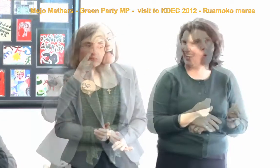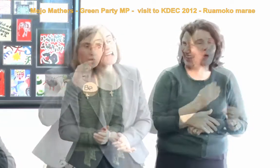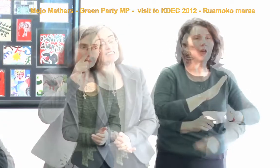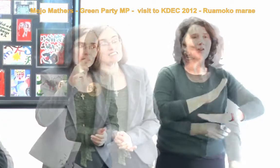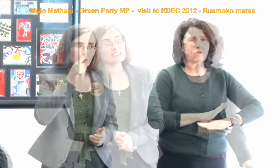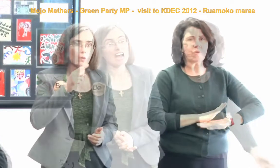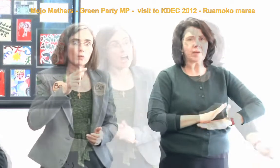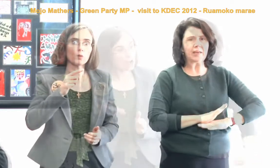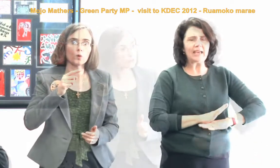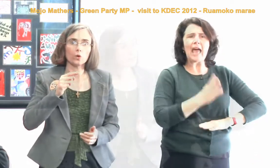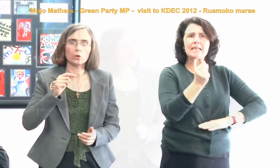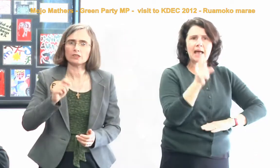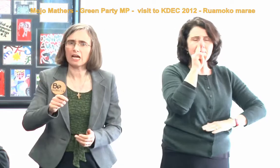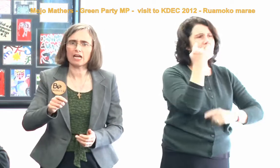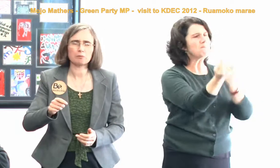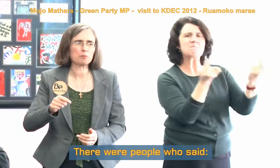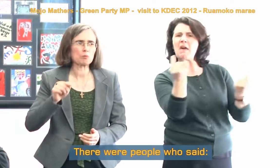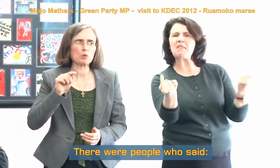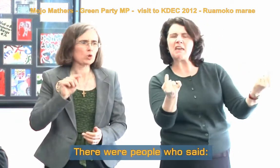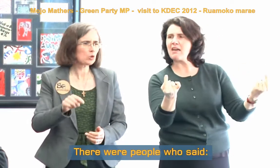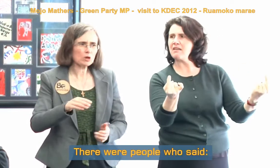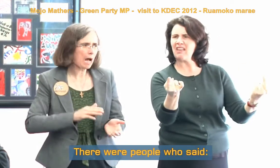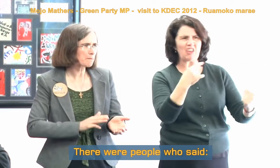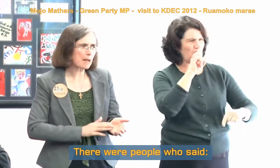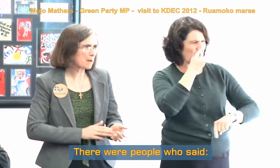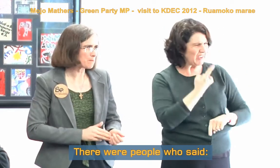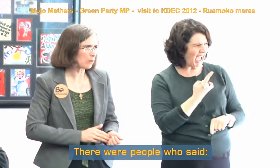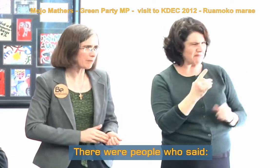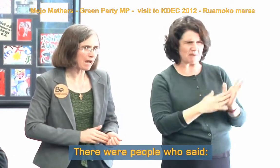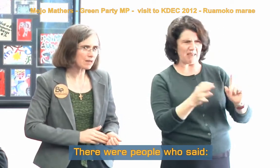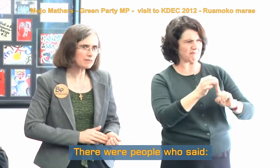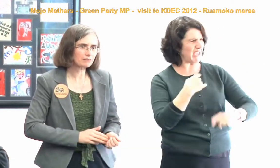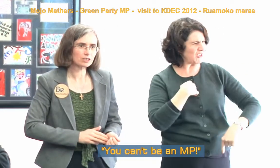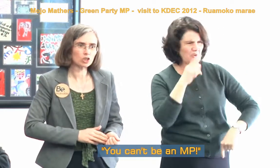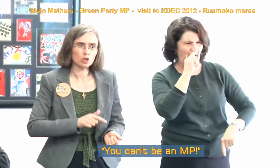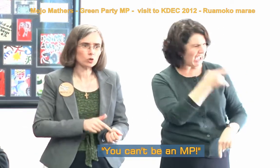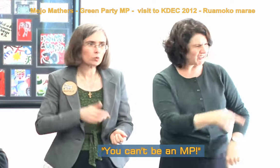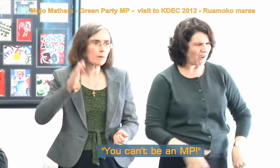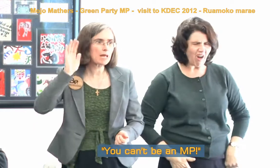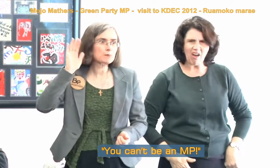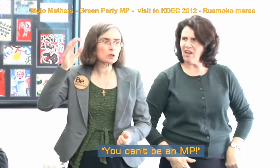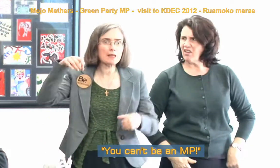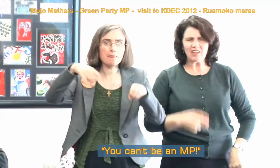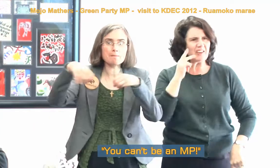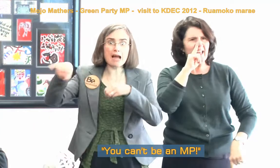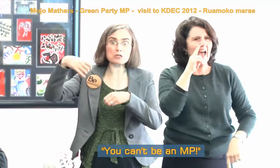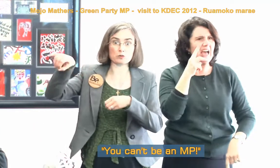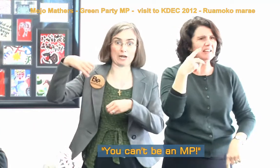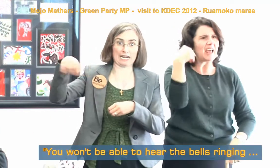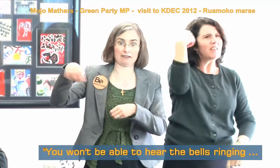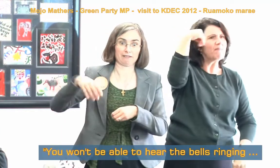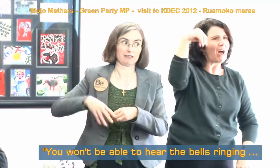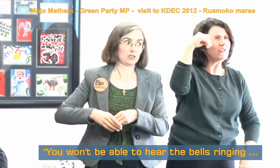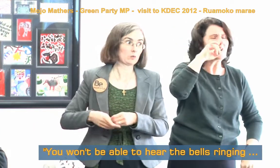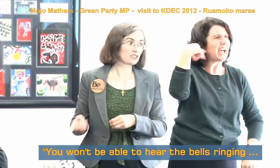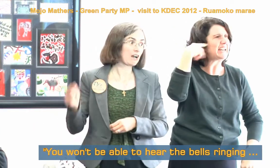And there were people who said, you can't be able to hear the barrels